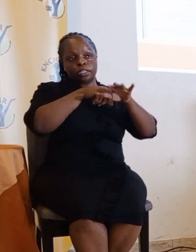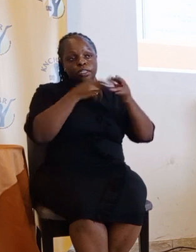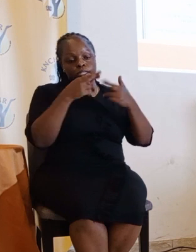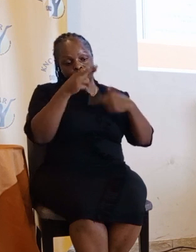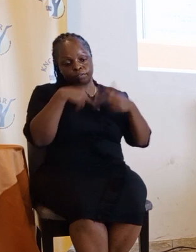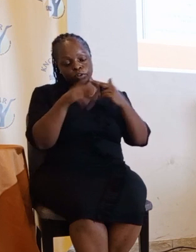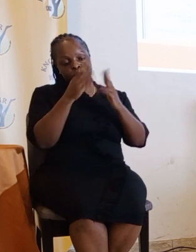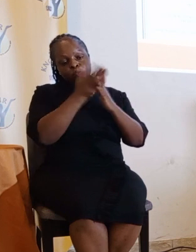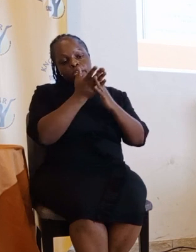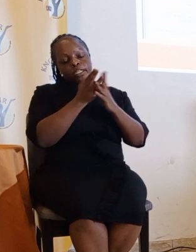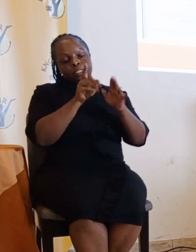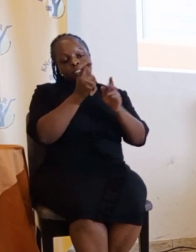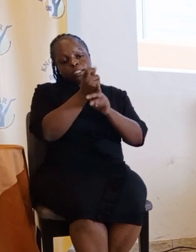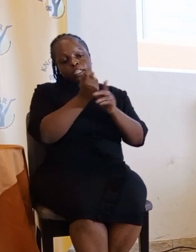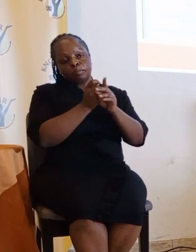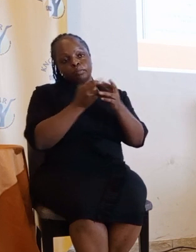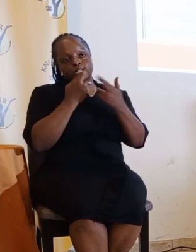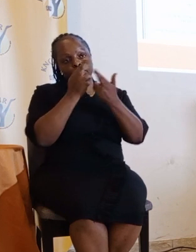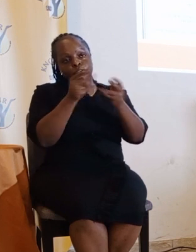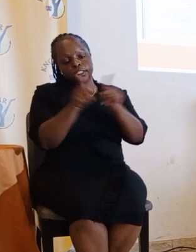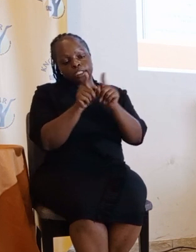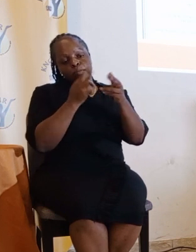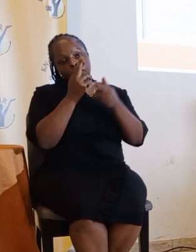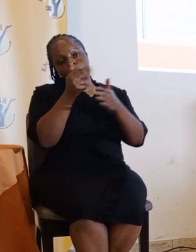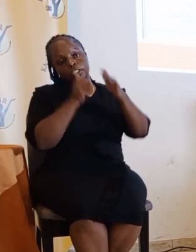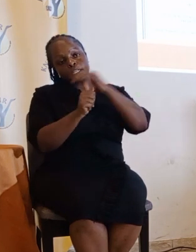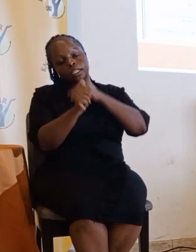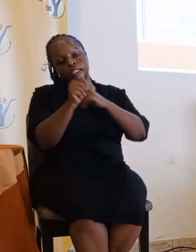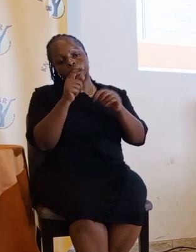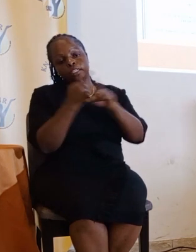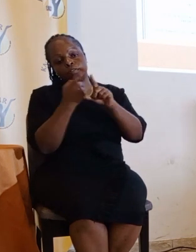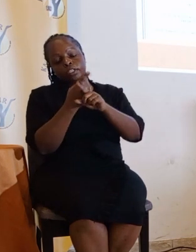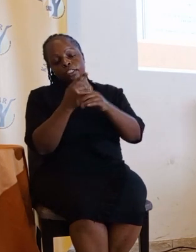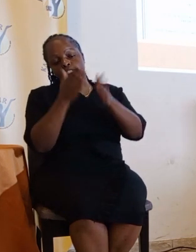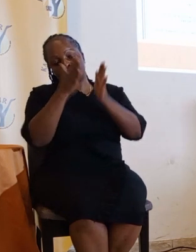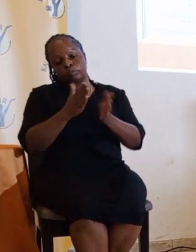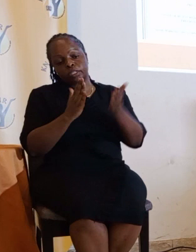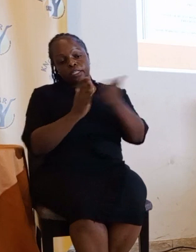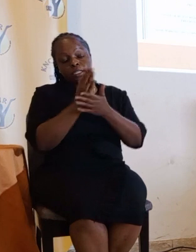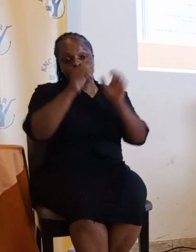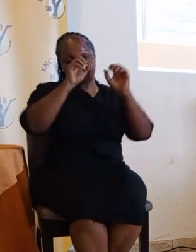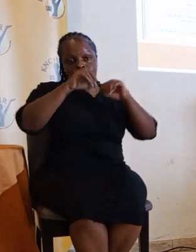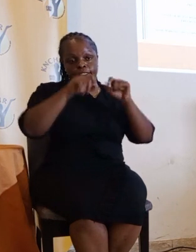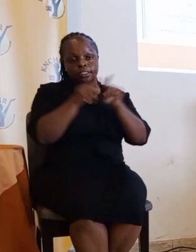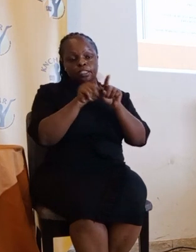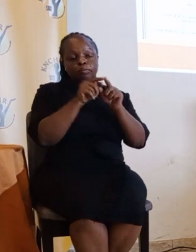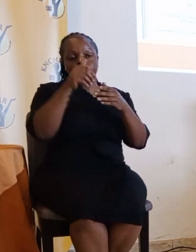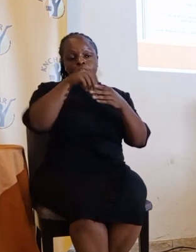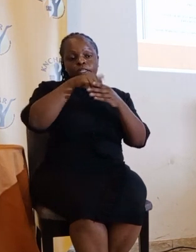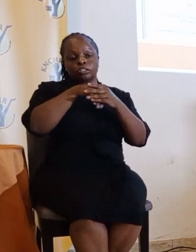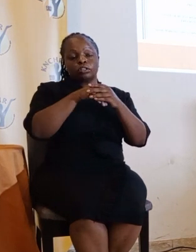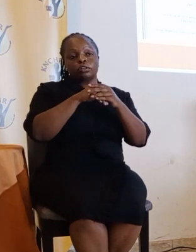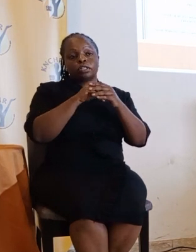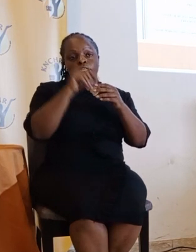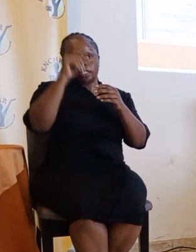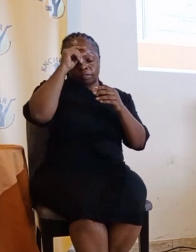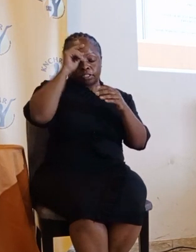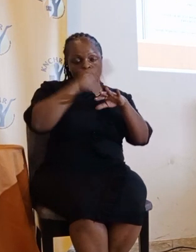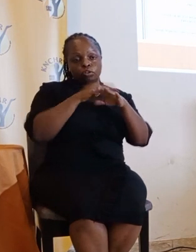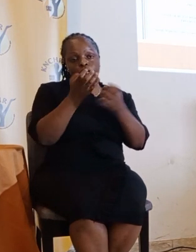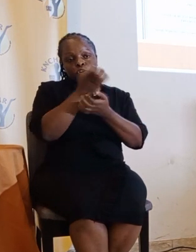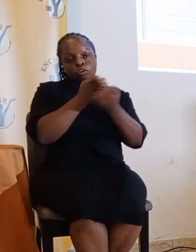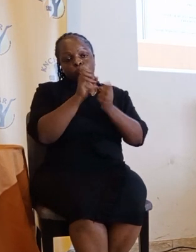report and reporting under the various human rights treaties such as the International Covenant on Economic, Social,